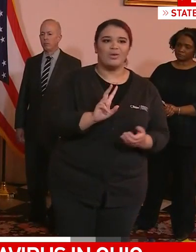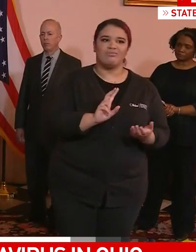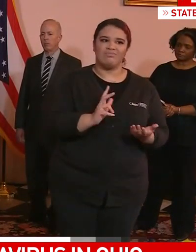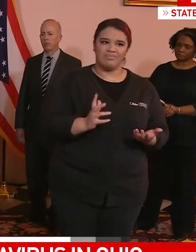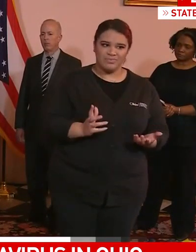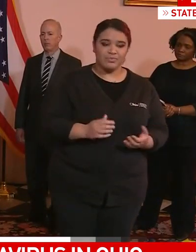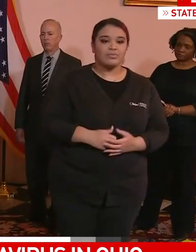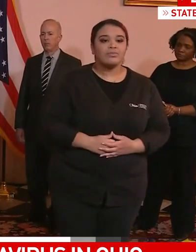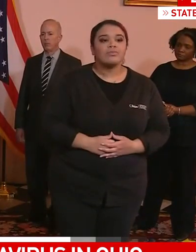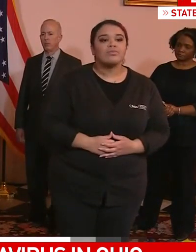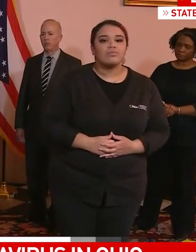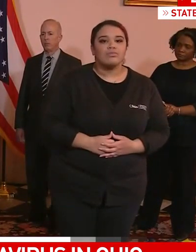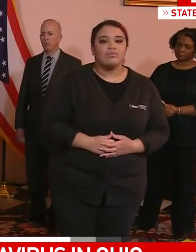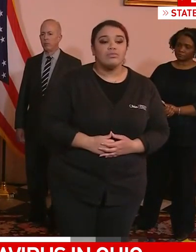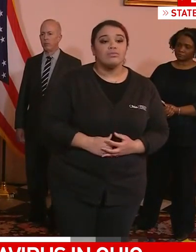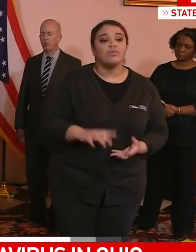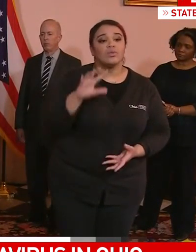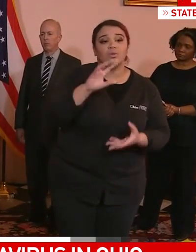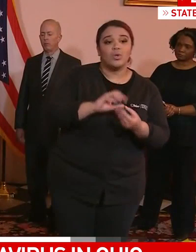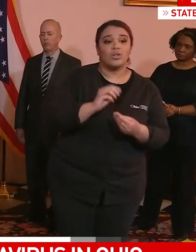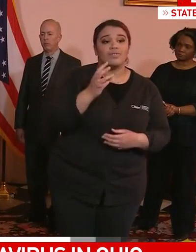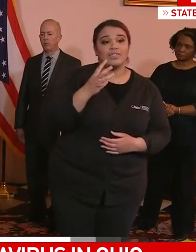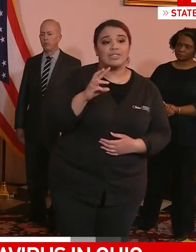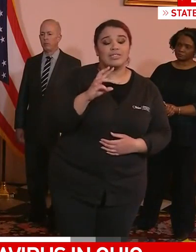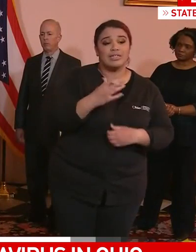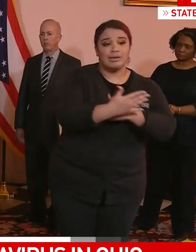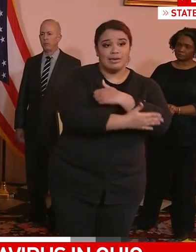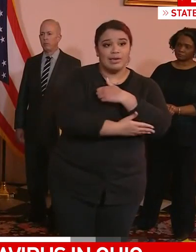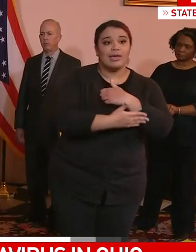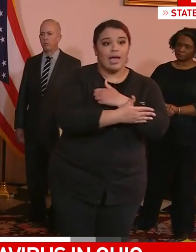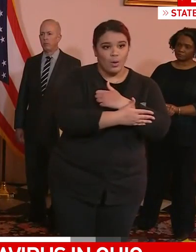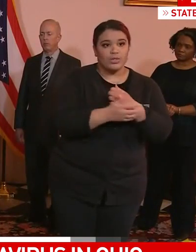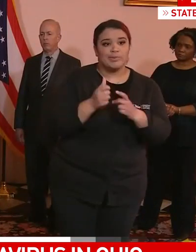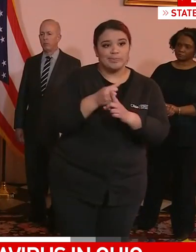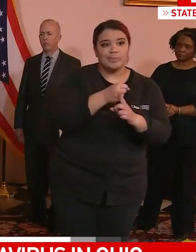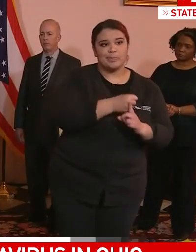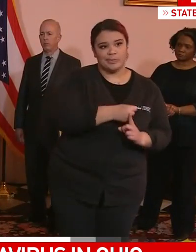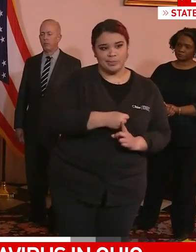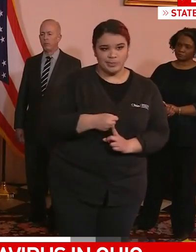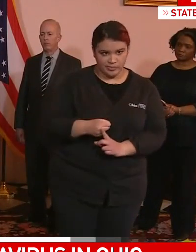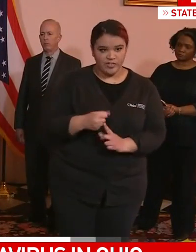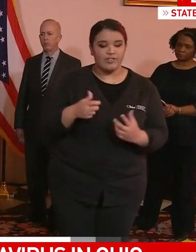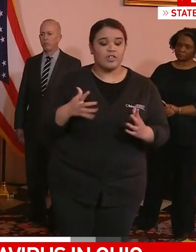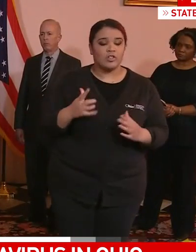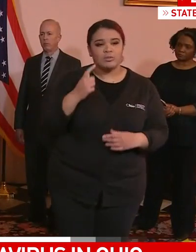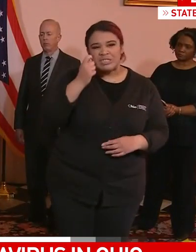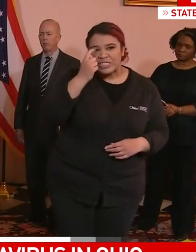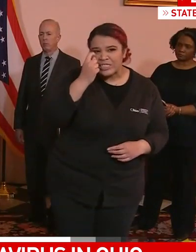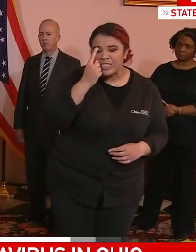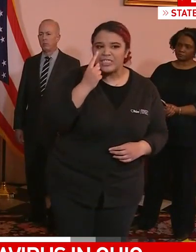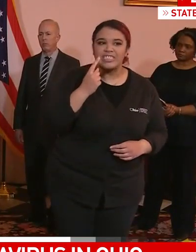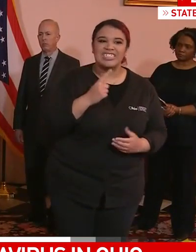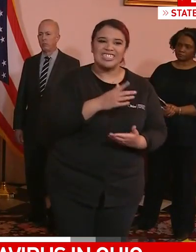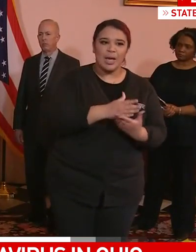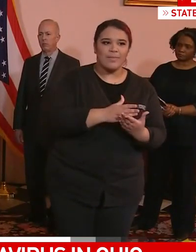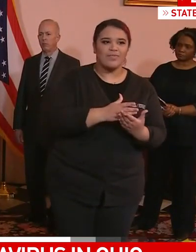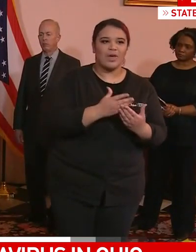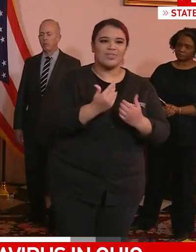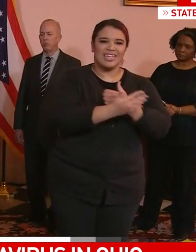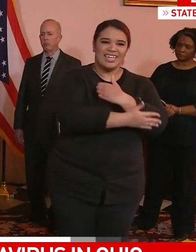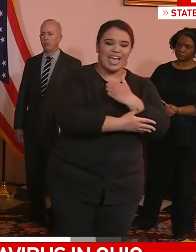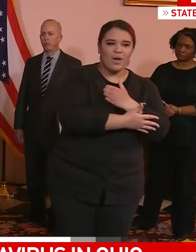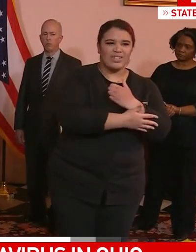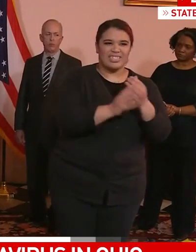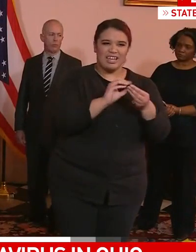know we have 16 of our counties, but some of that county data is including people from other counties that have gone to a